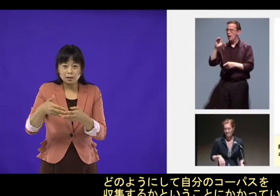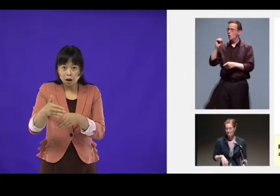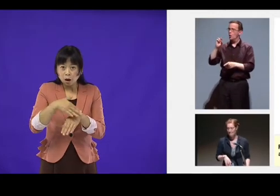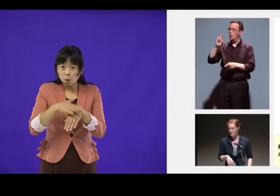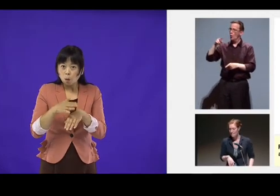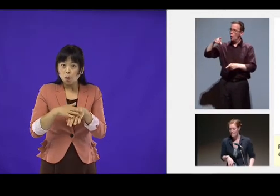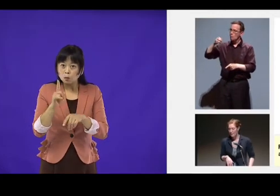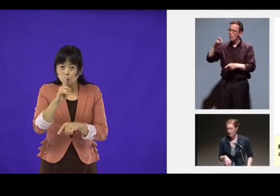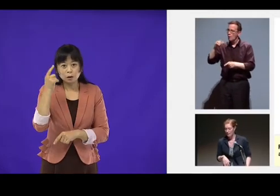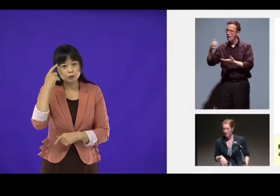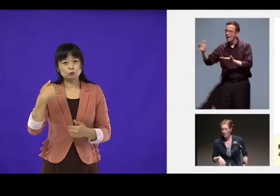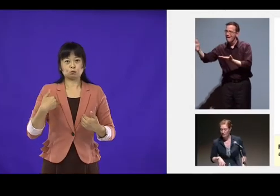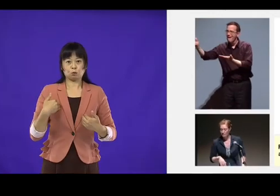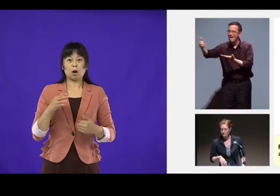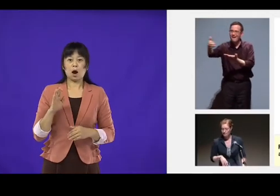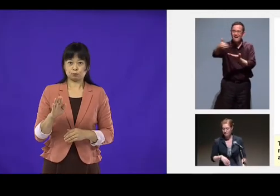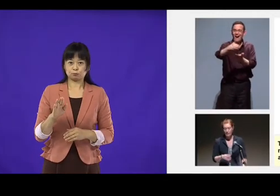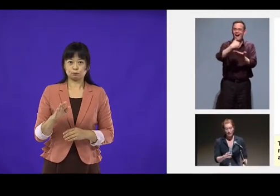address.